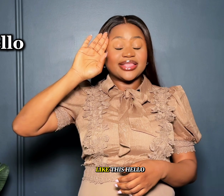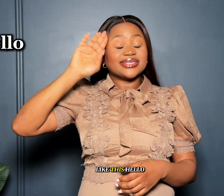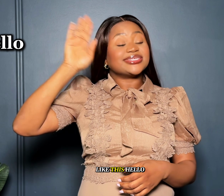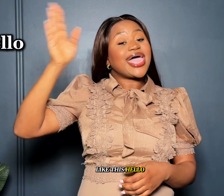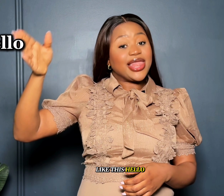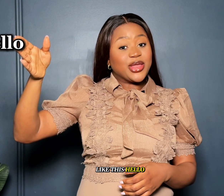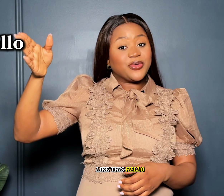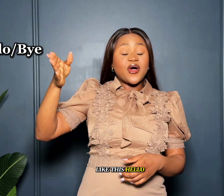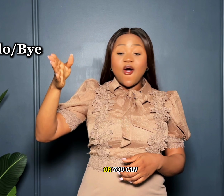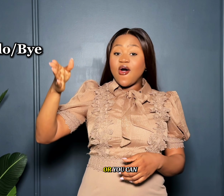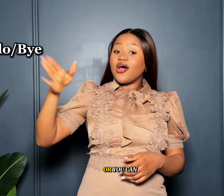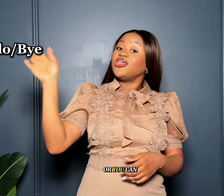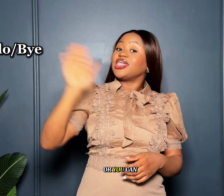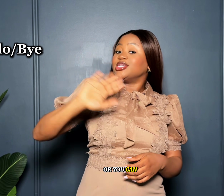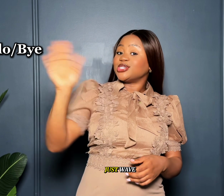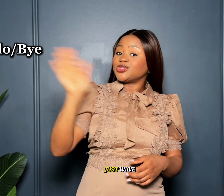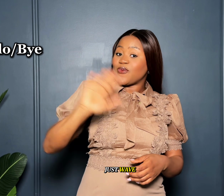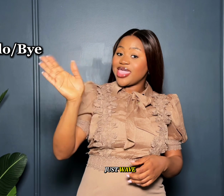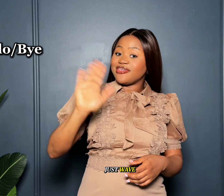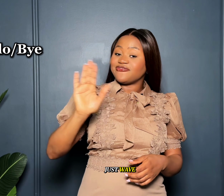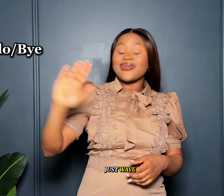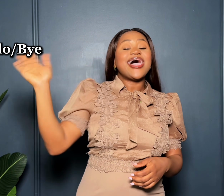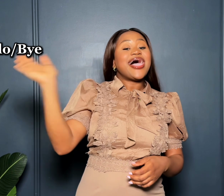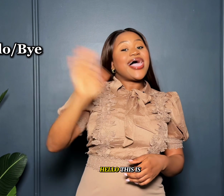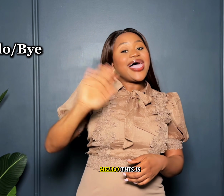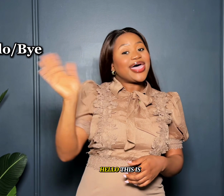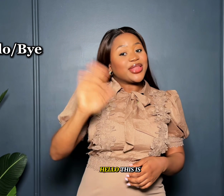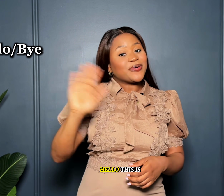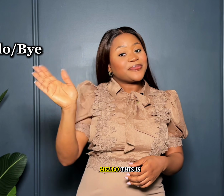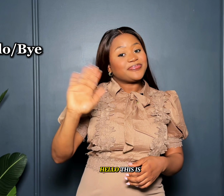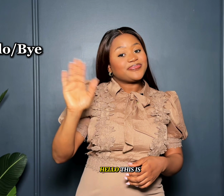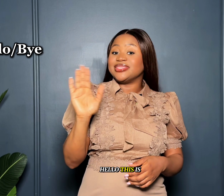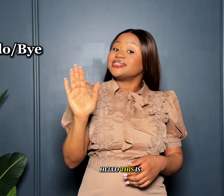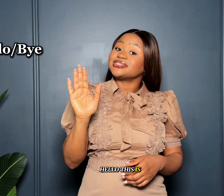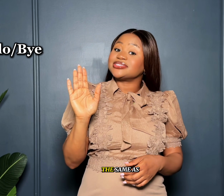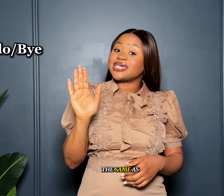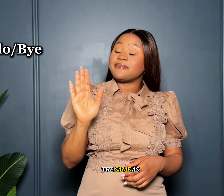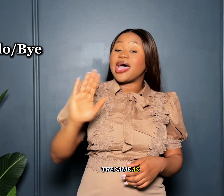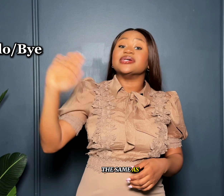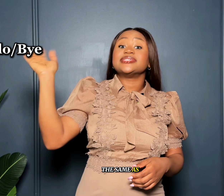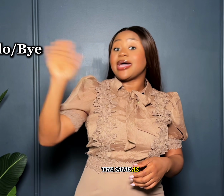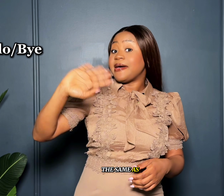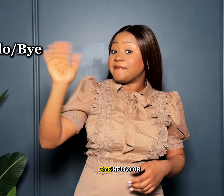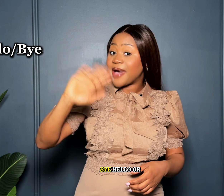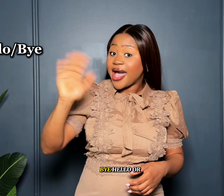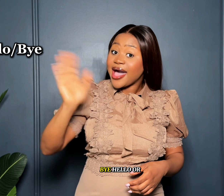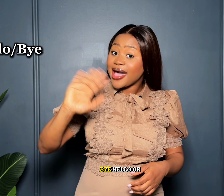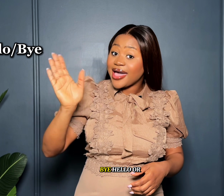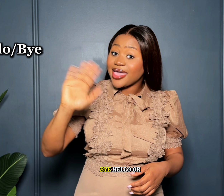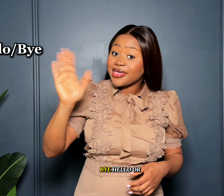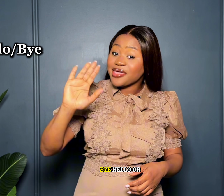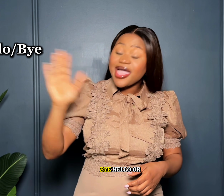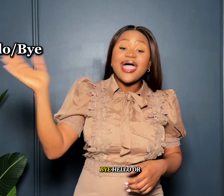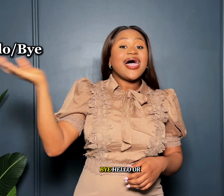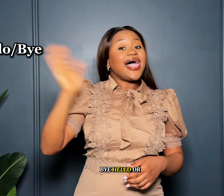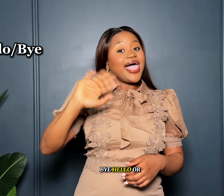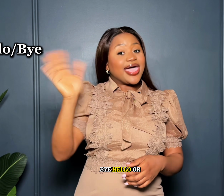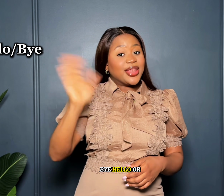this, hello. Or you can just wave, hello. This is the same as bye,